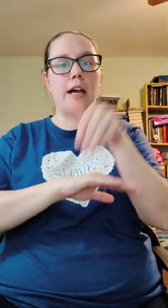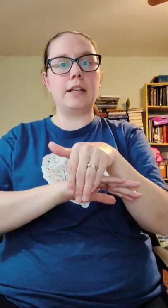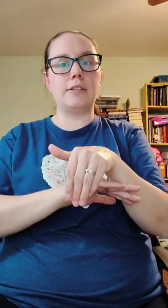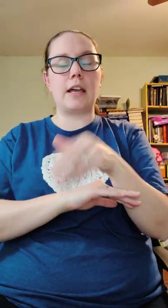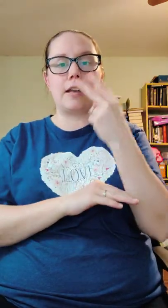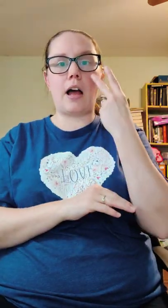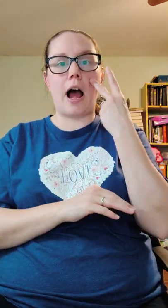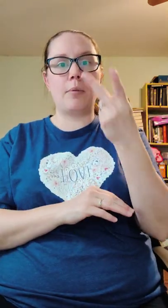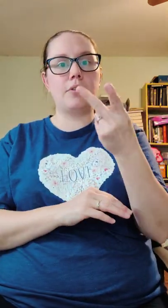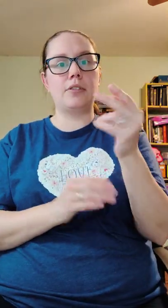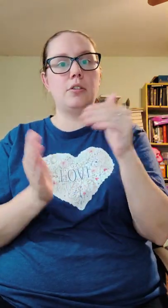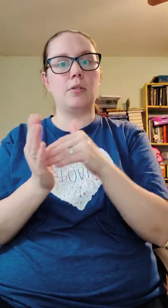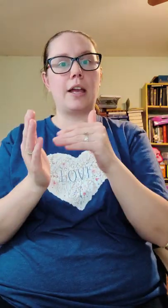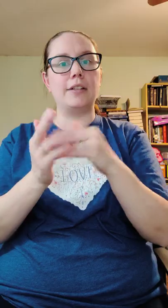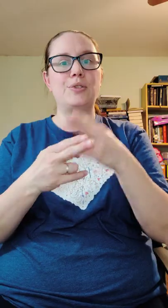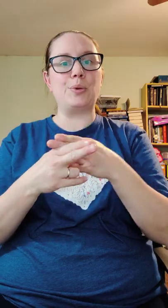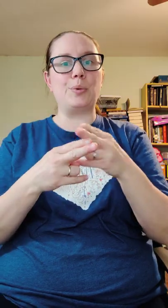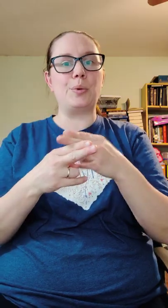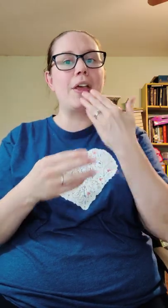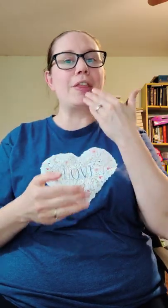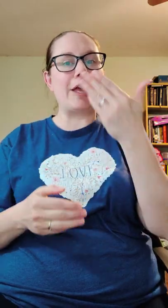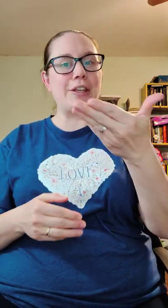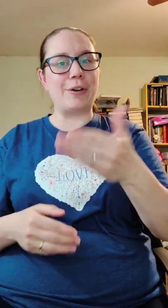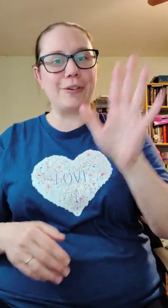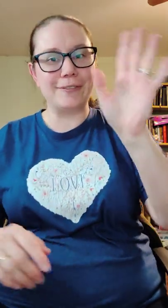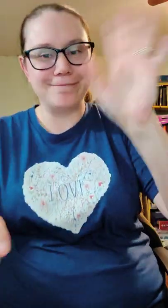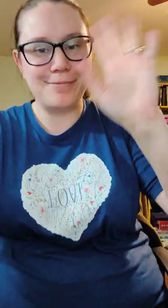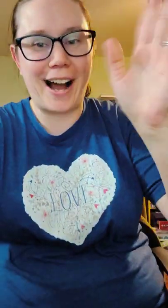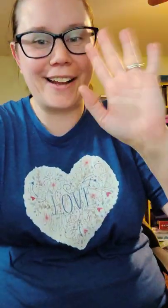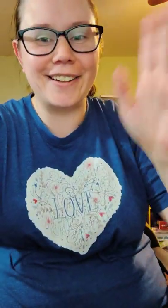night and I will see you again soon. Thank you. Bye. Bye-bye.